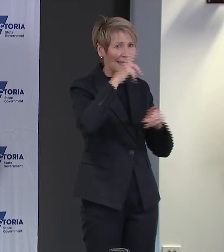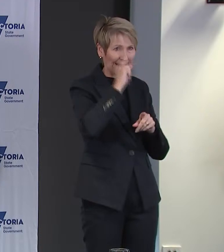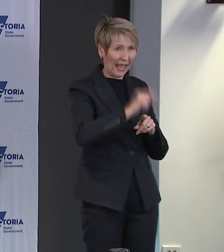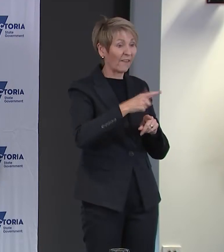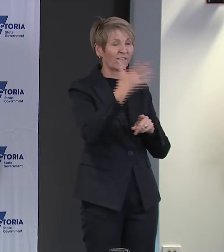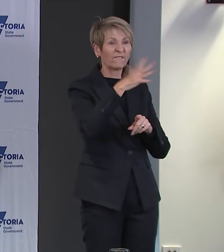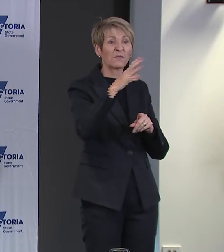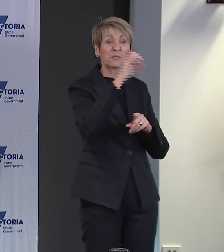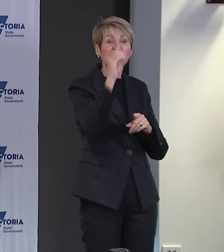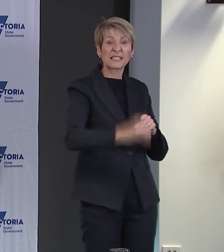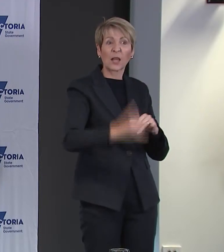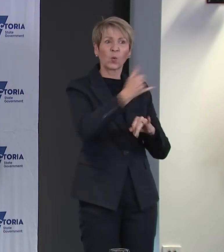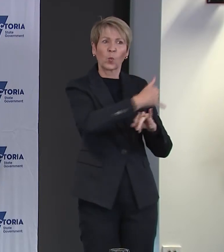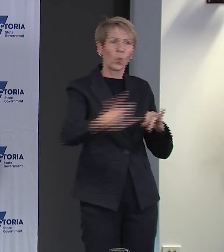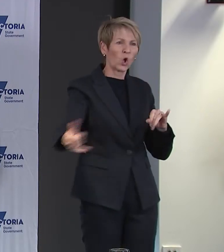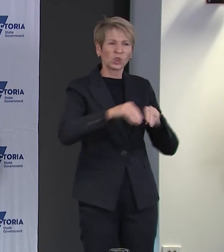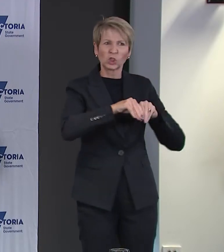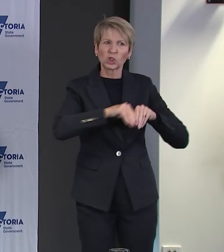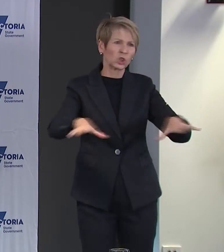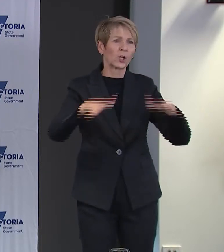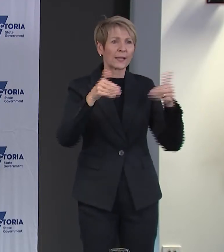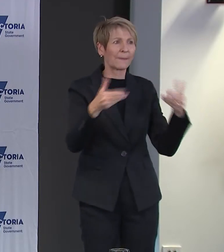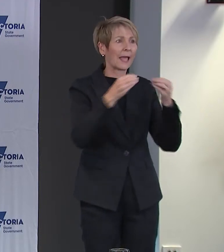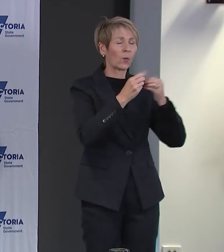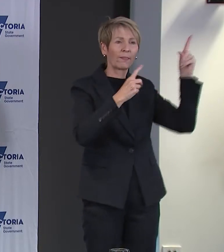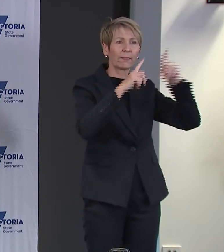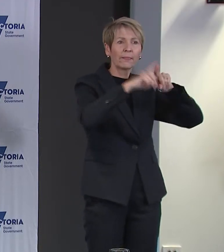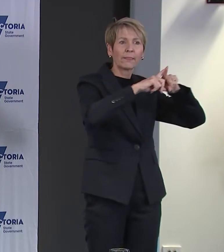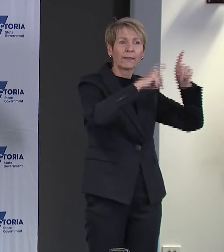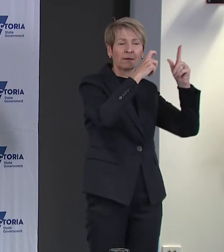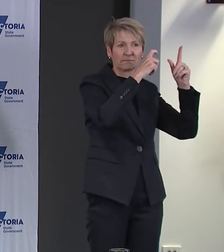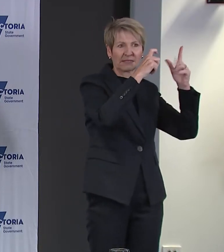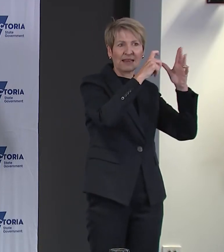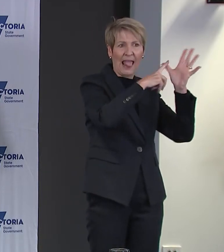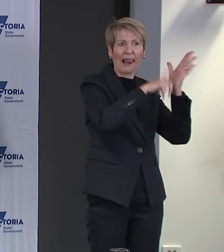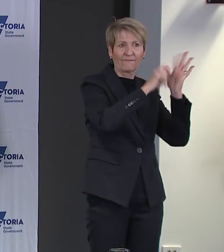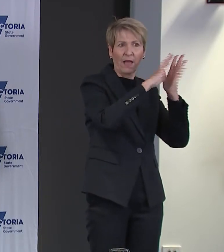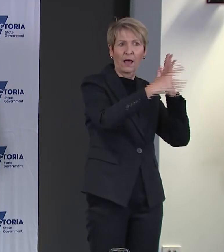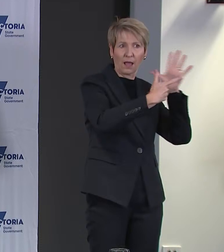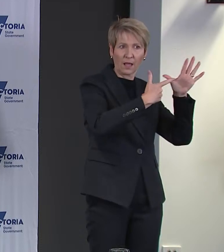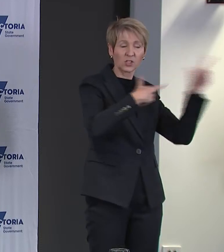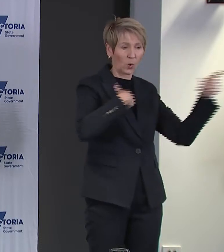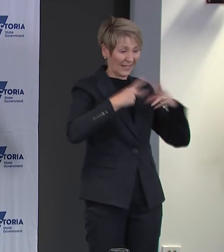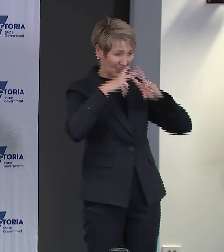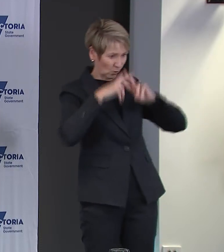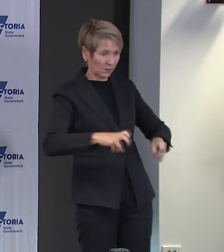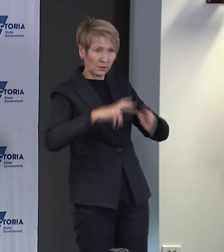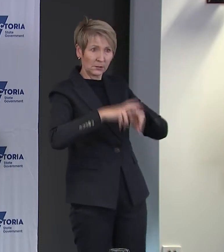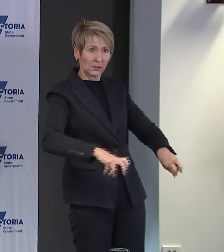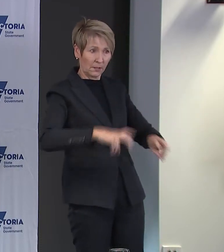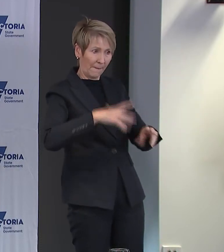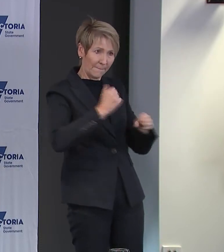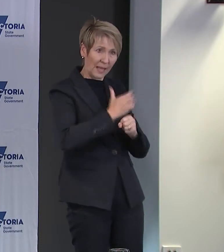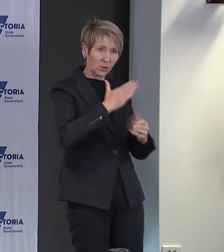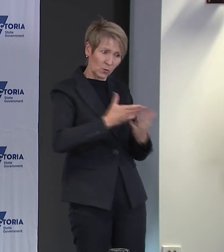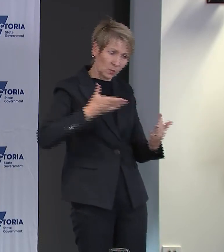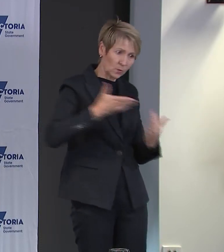there that might be the beginning of this seeding into Melbourne, that we find them. I suppose what I'm asking